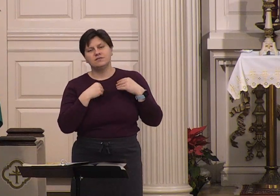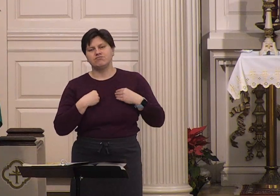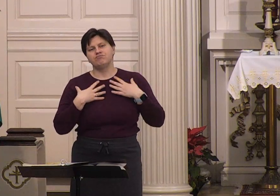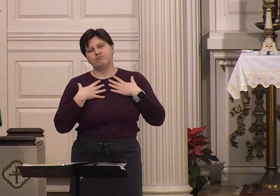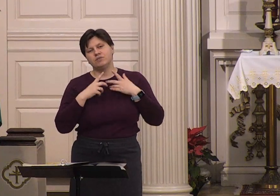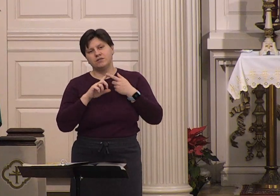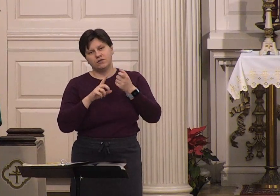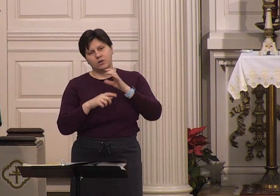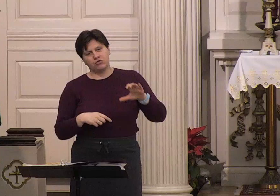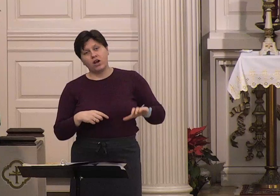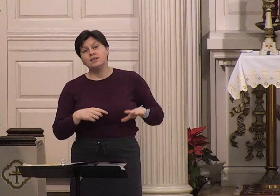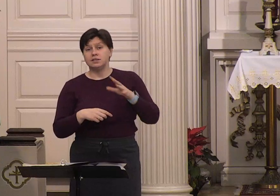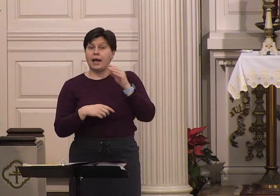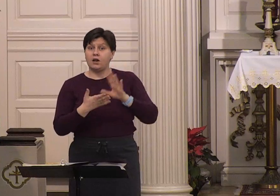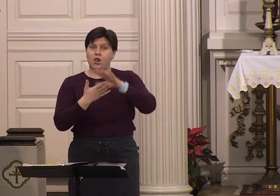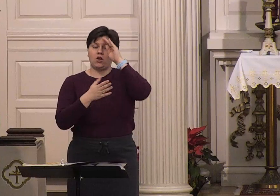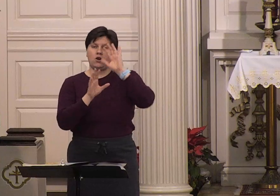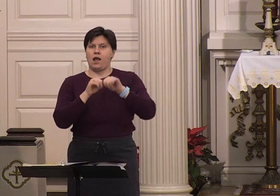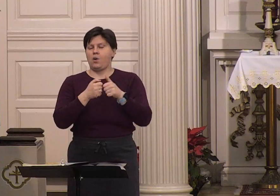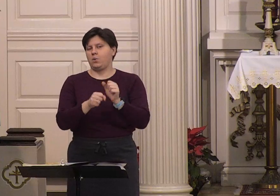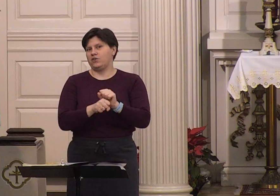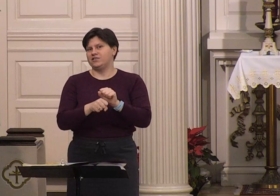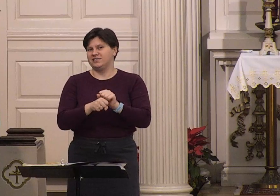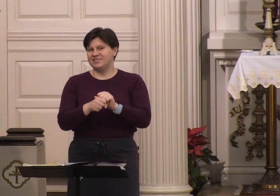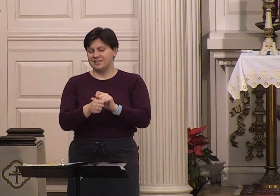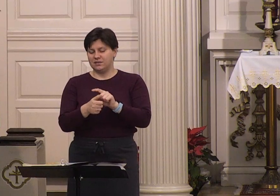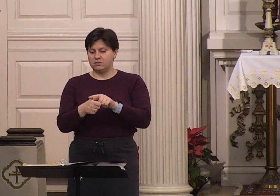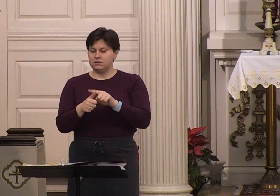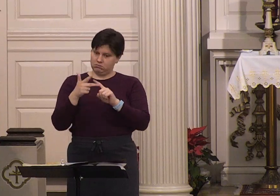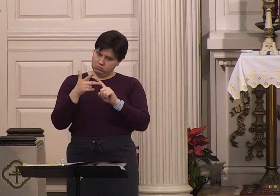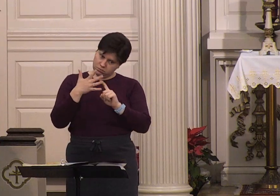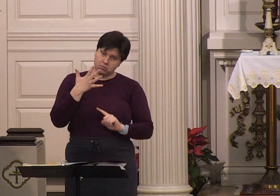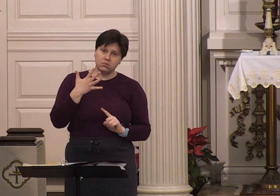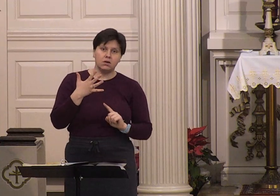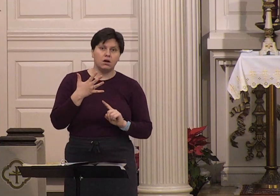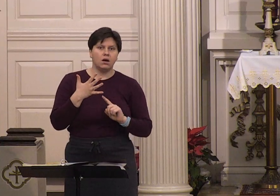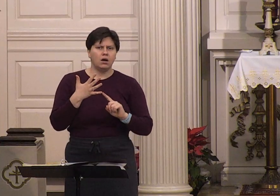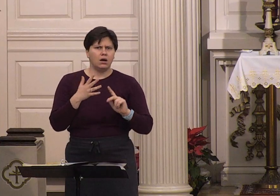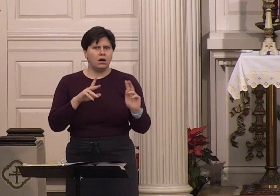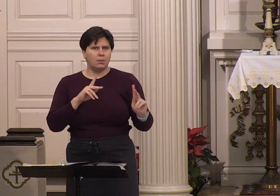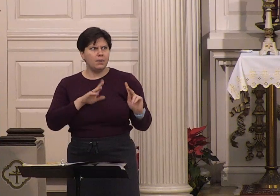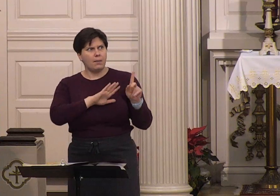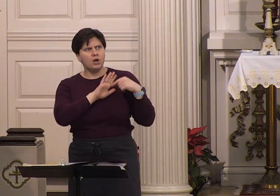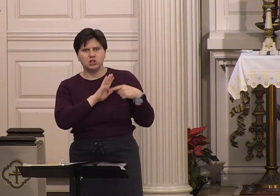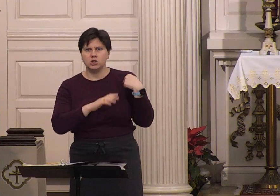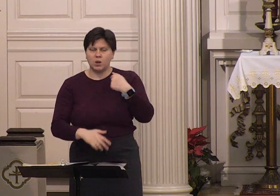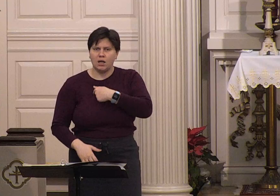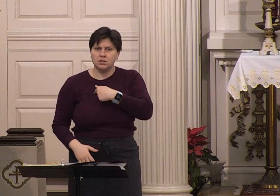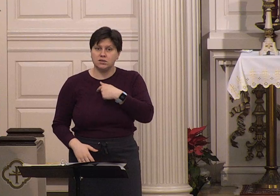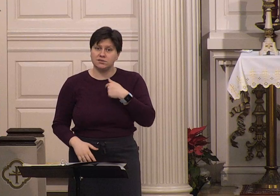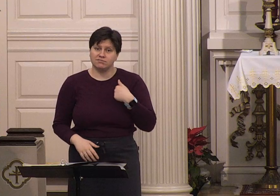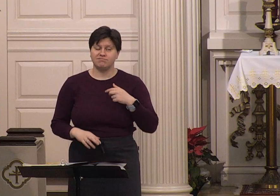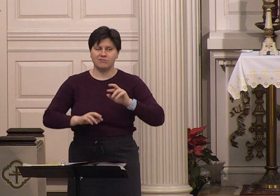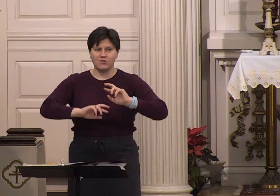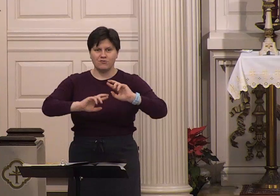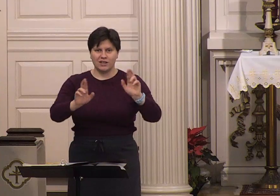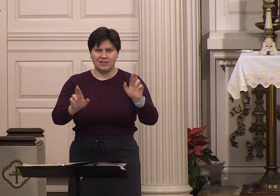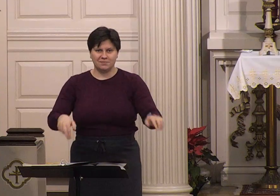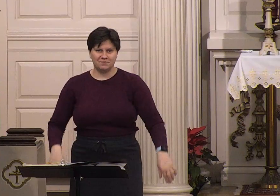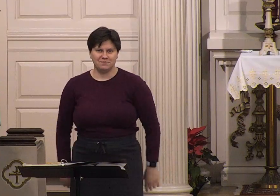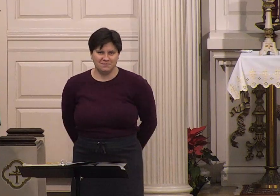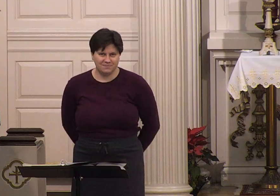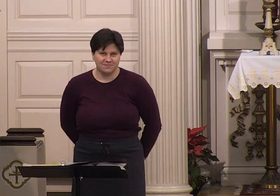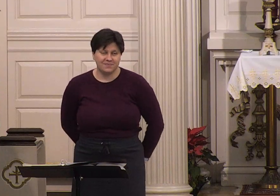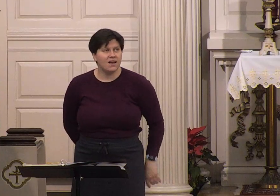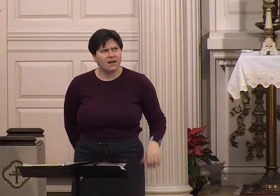all works, so that by the time we are being persecuted, we'll be ready. And not